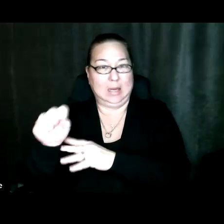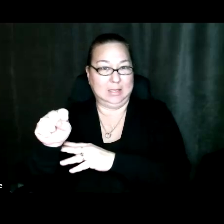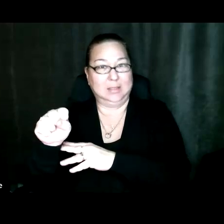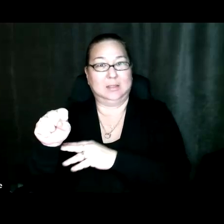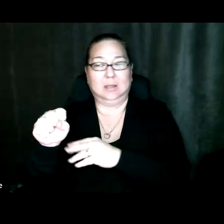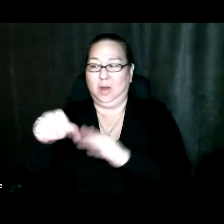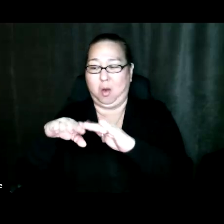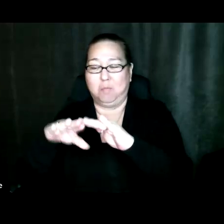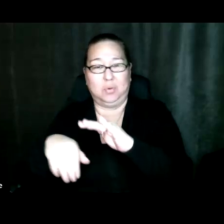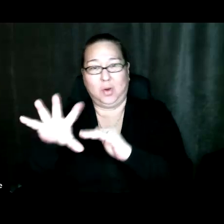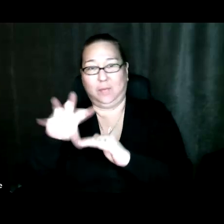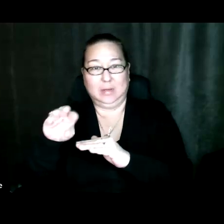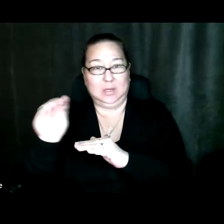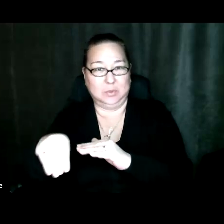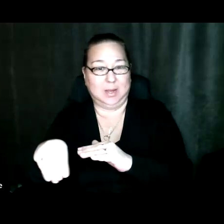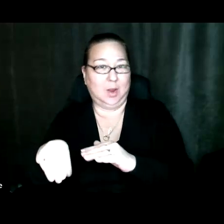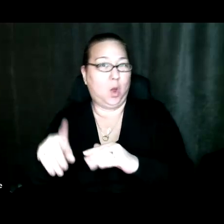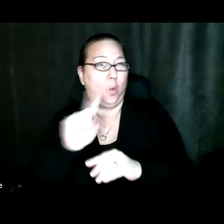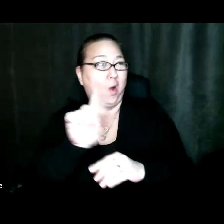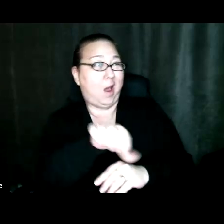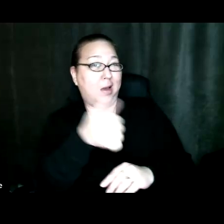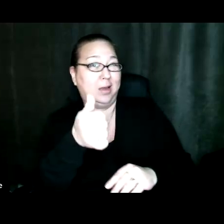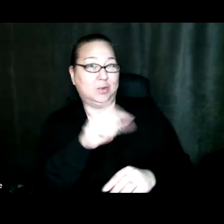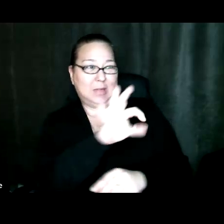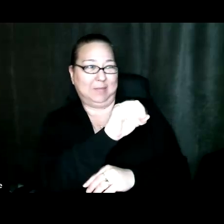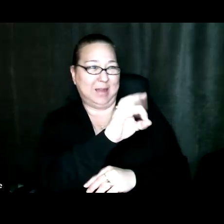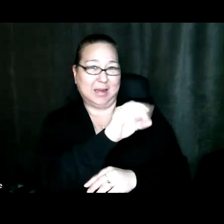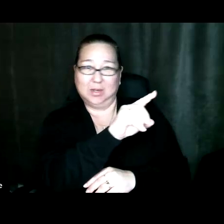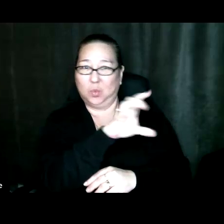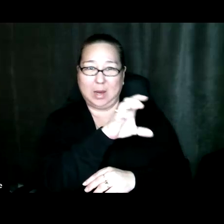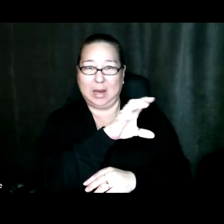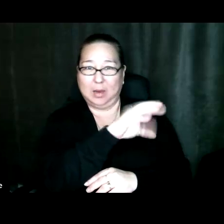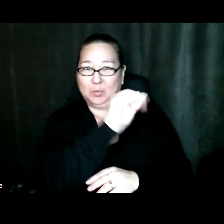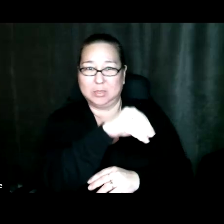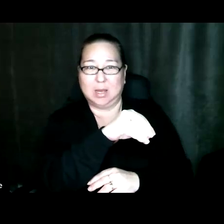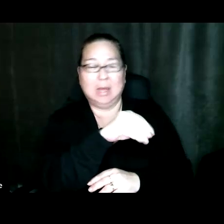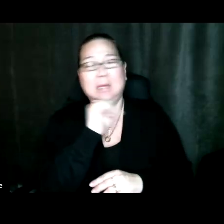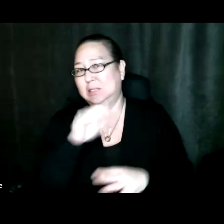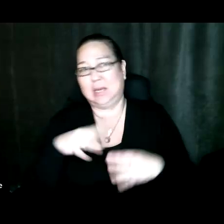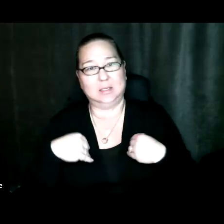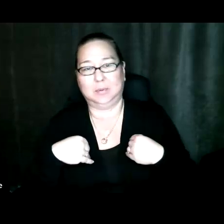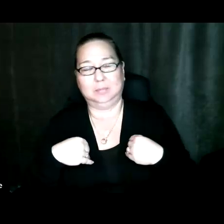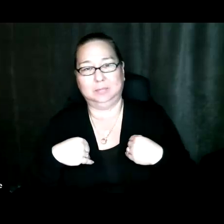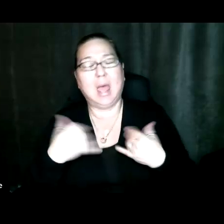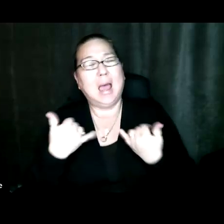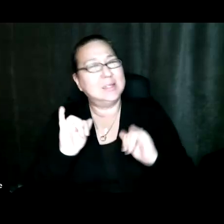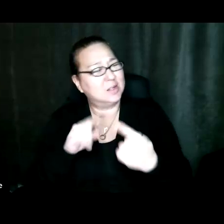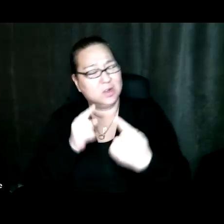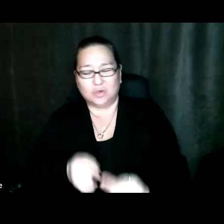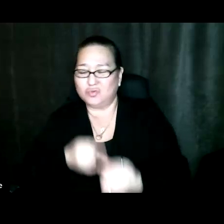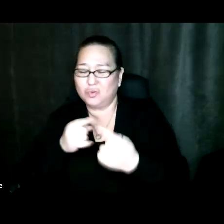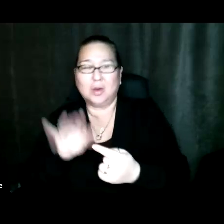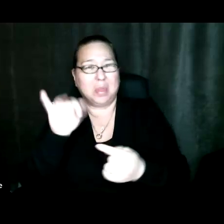to 90 or 100%, that's just not acceptable. And I struggle to understand the disconnect